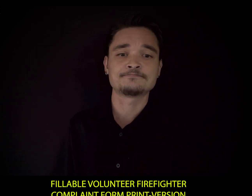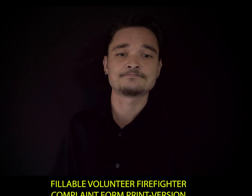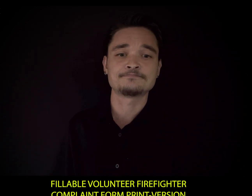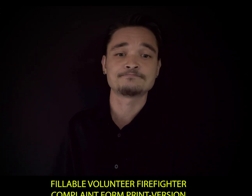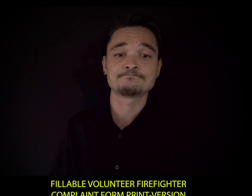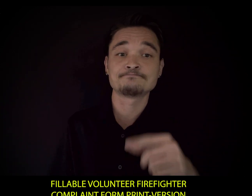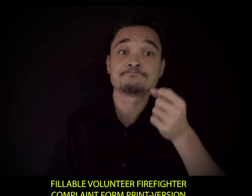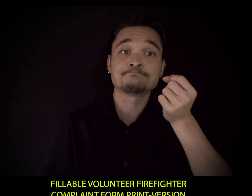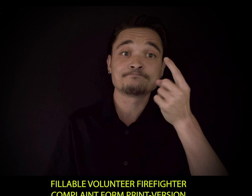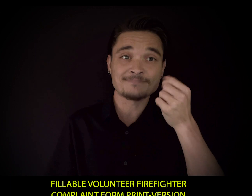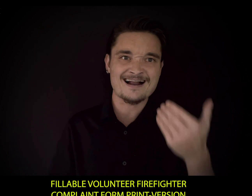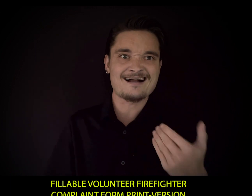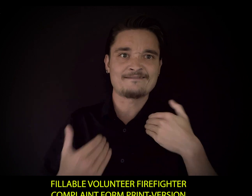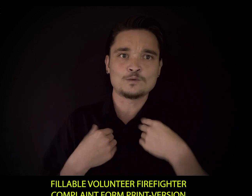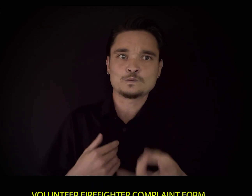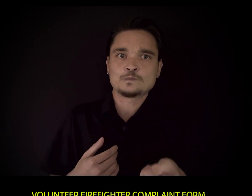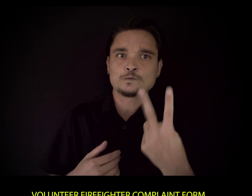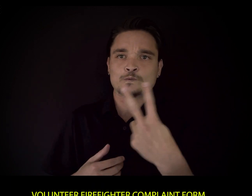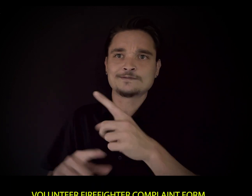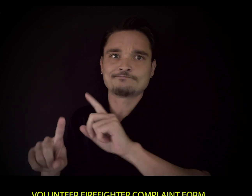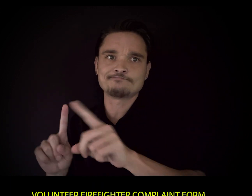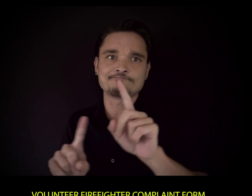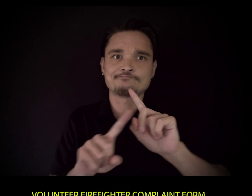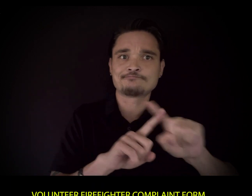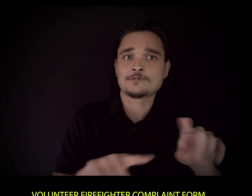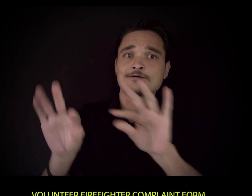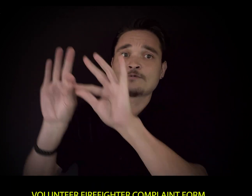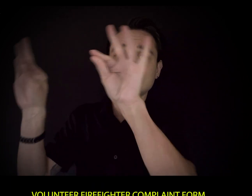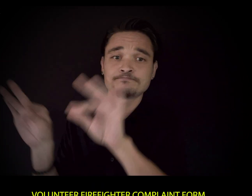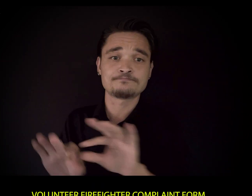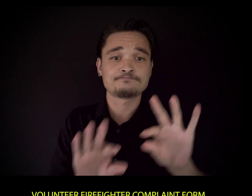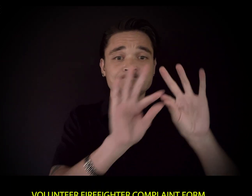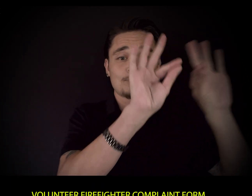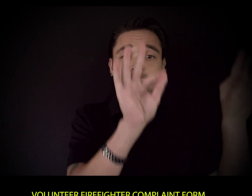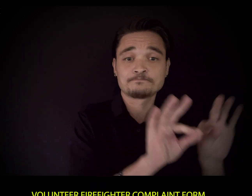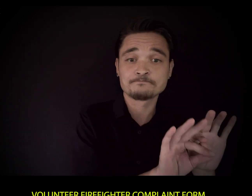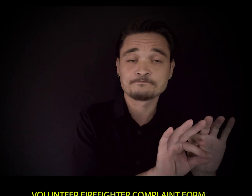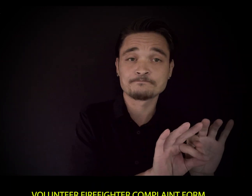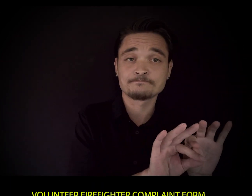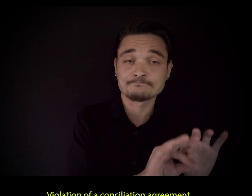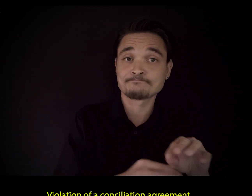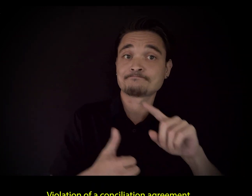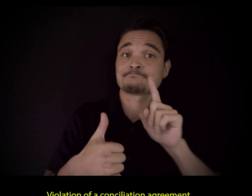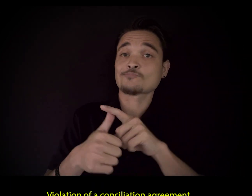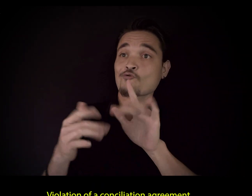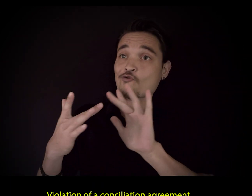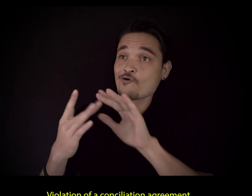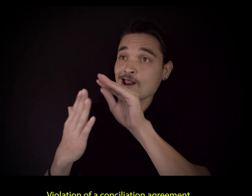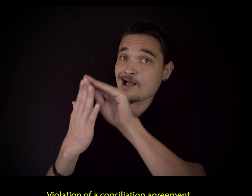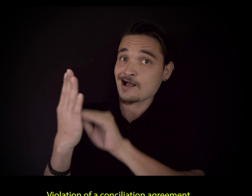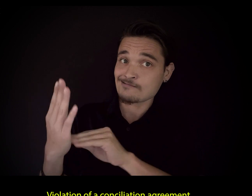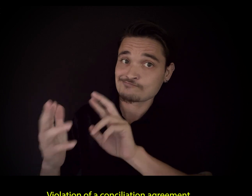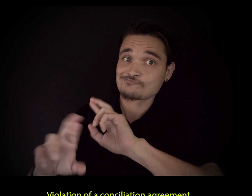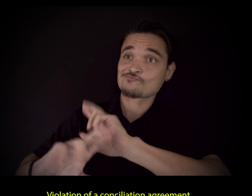form. Print version, volunteer firefighter complaint form. Violation of a conciliation agreement.